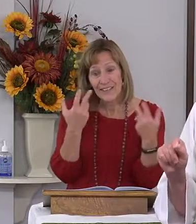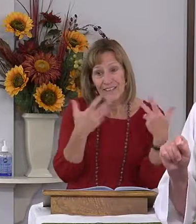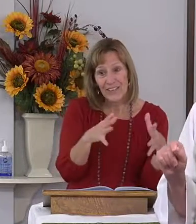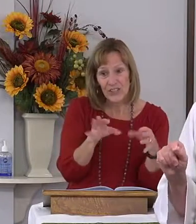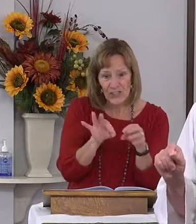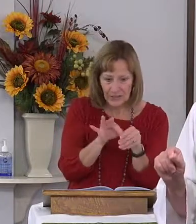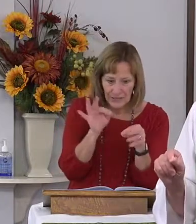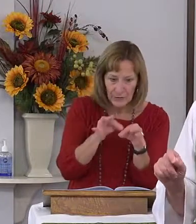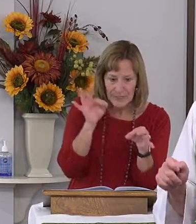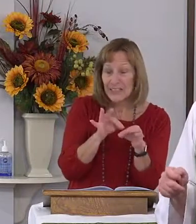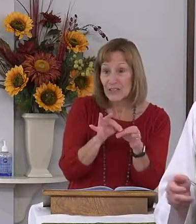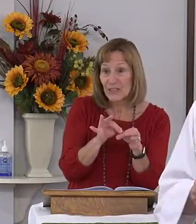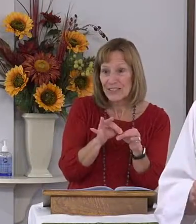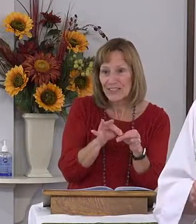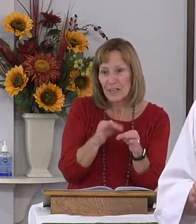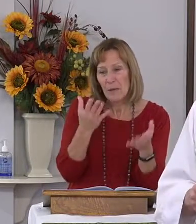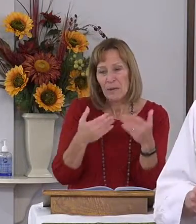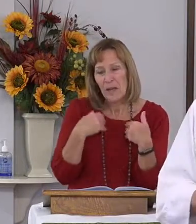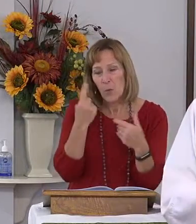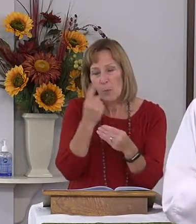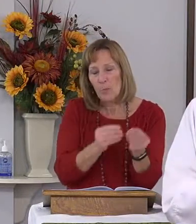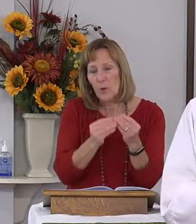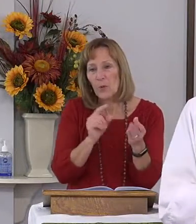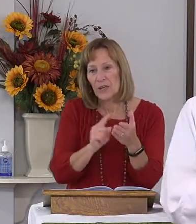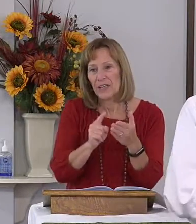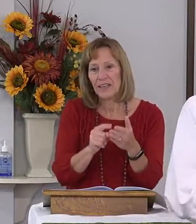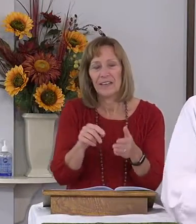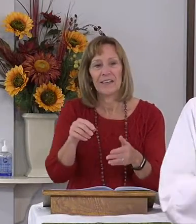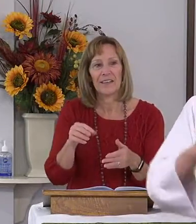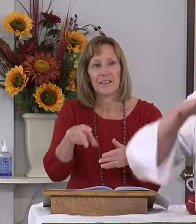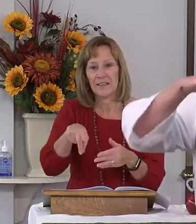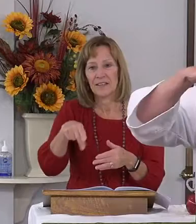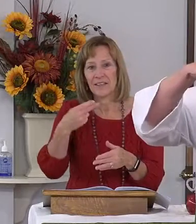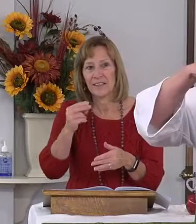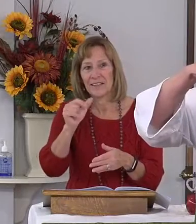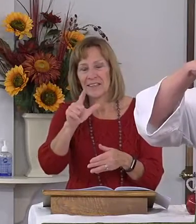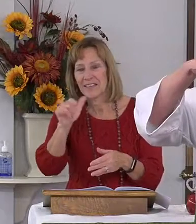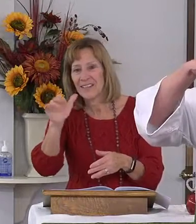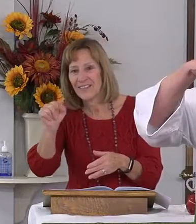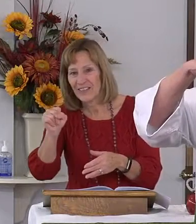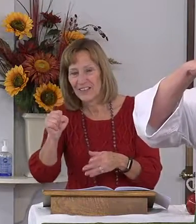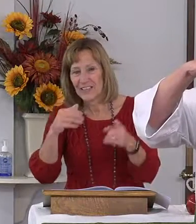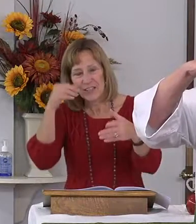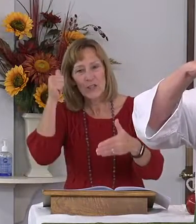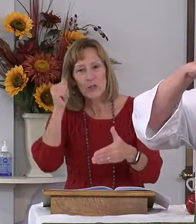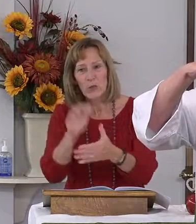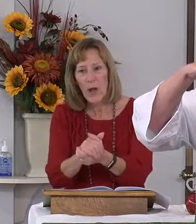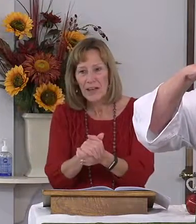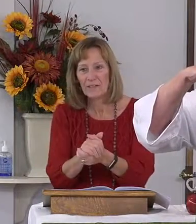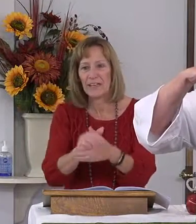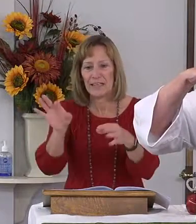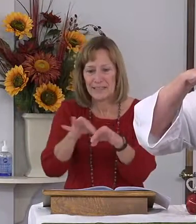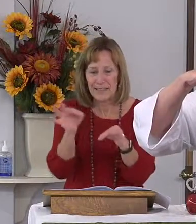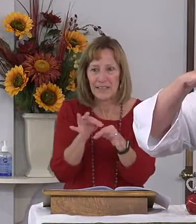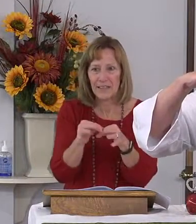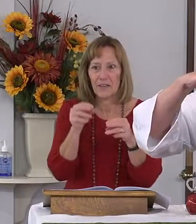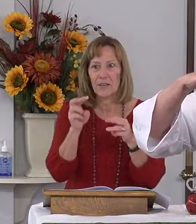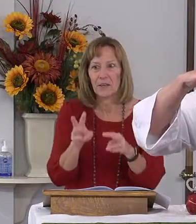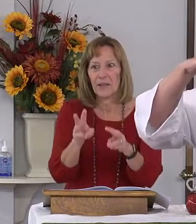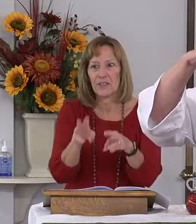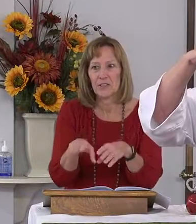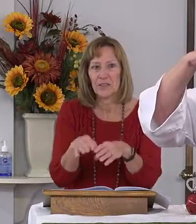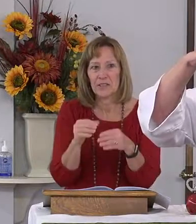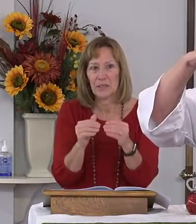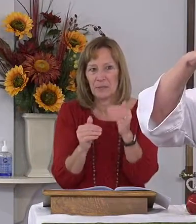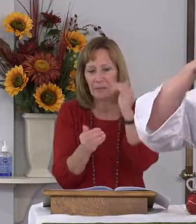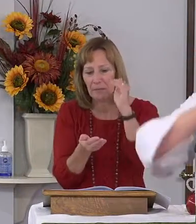your stitches in there. I know Phyllis's scarf that she's knitting is only about this long, and at the rate she's going, in a week